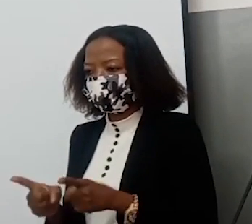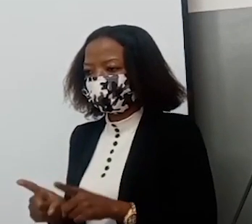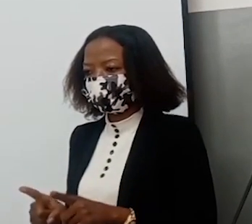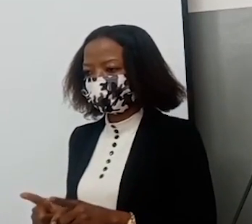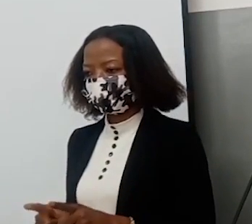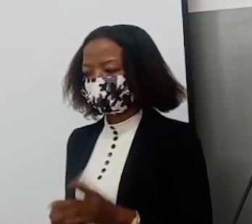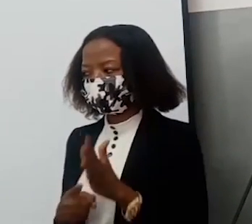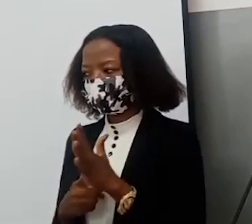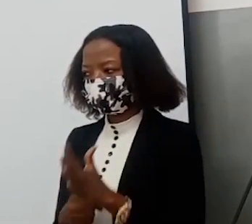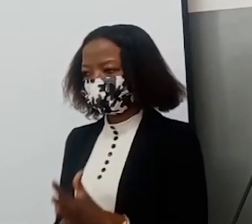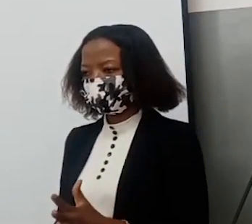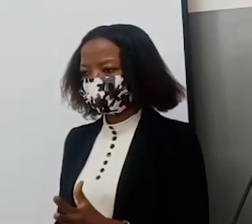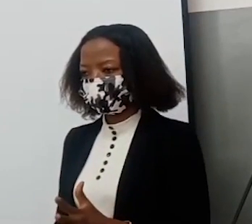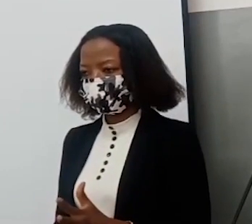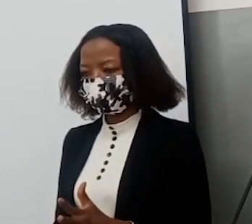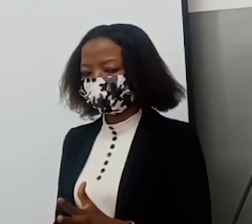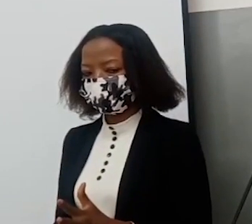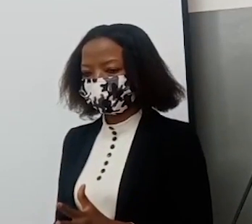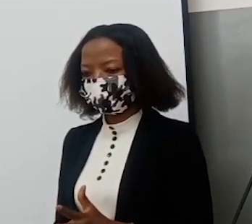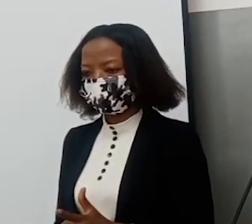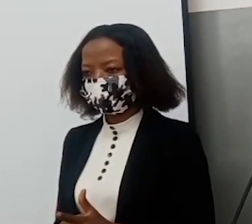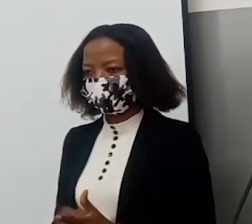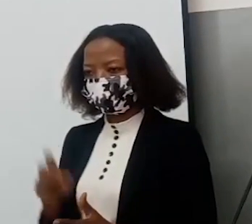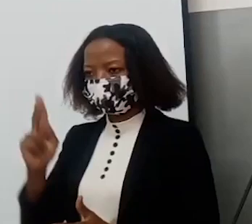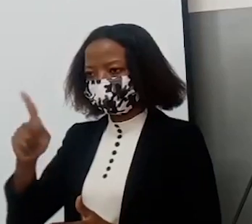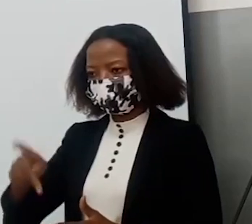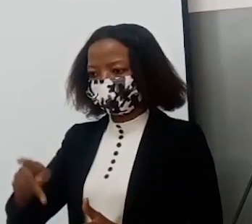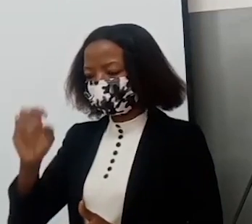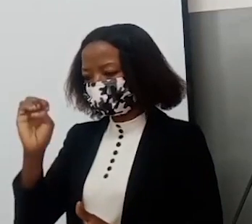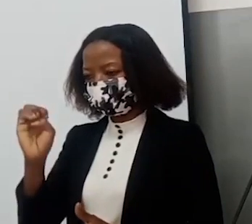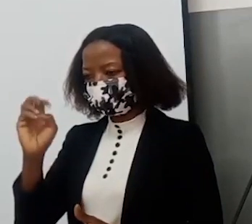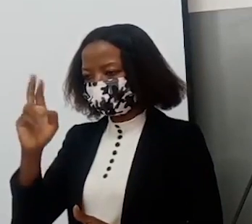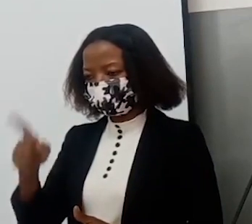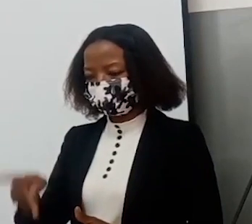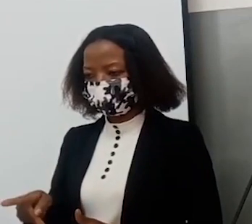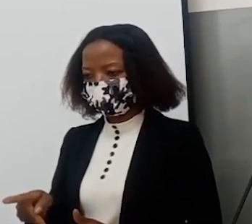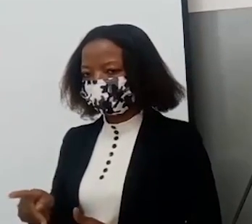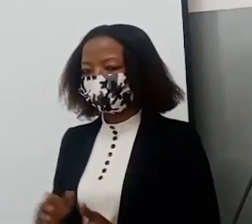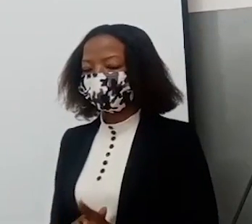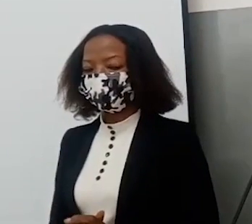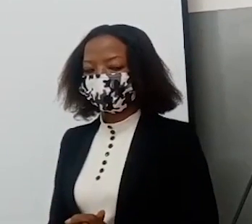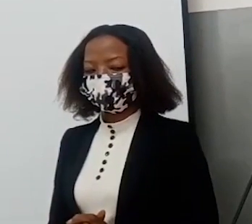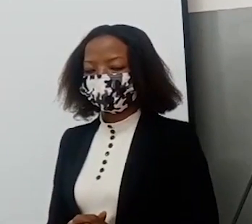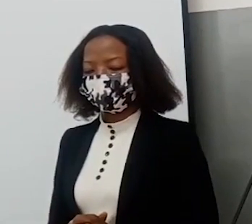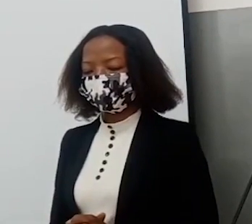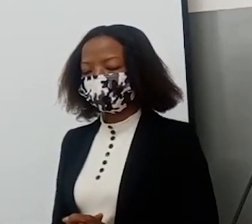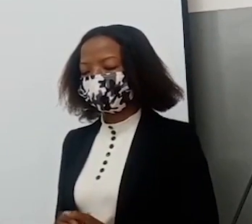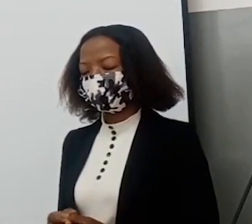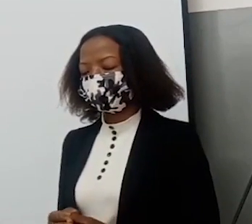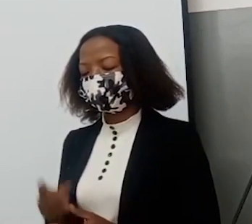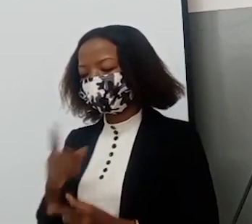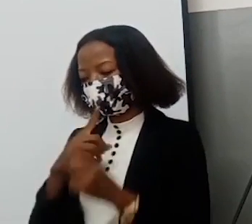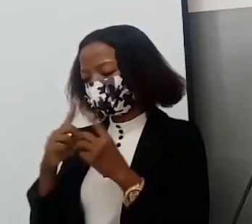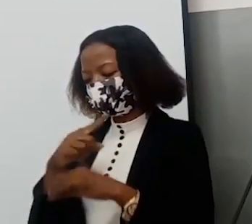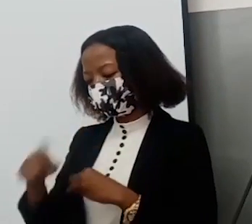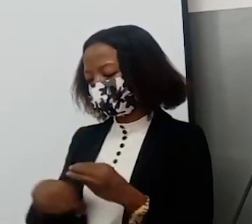which has been approved and have EU listing approval. And we have a total stock of